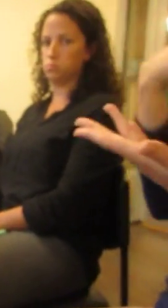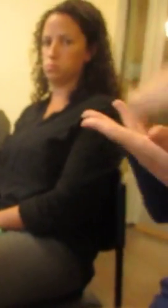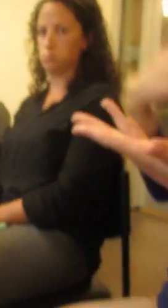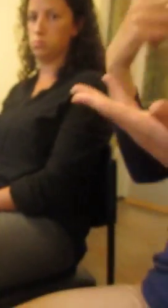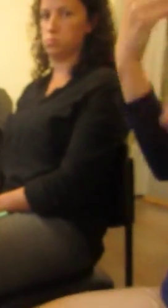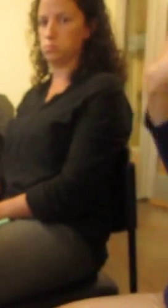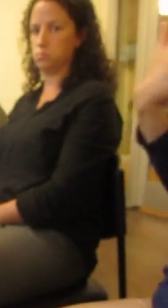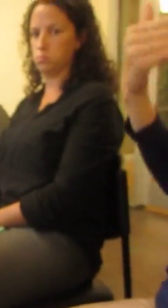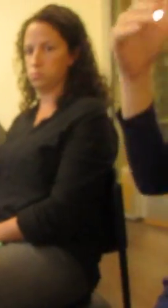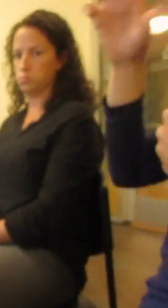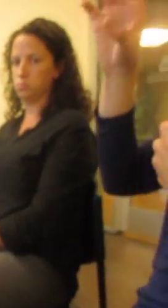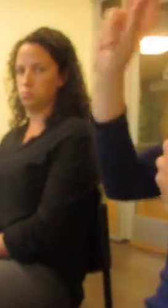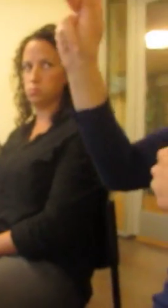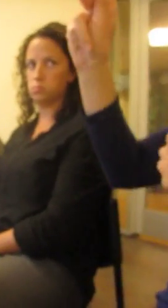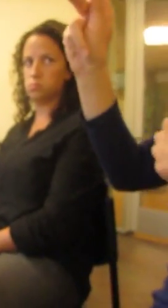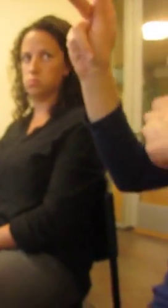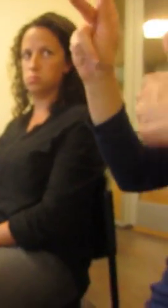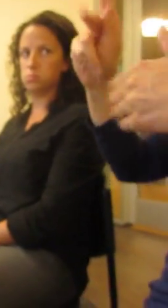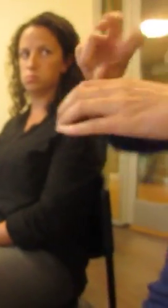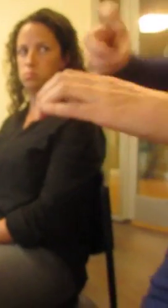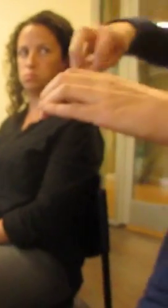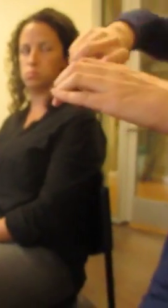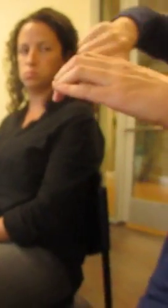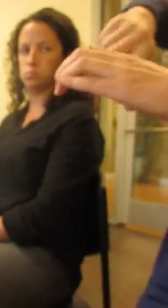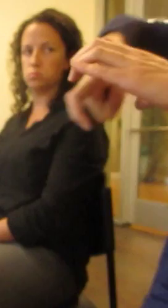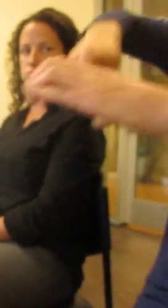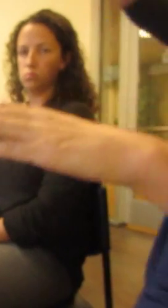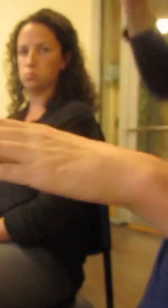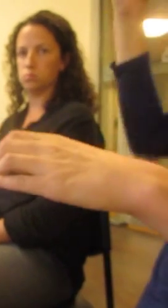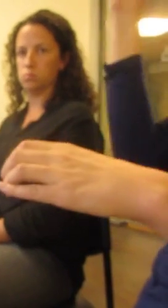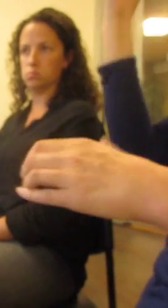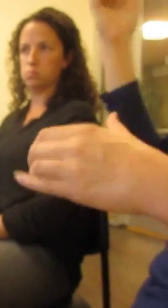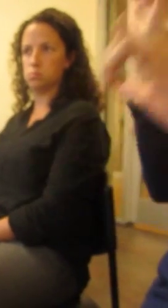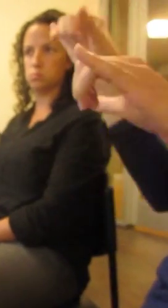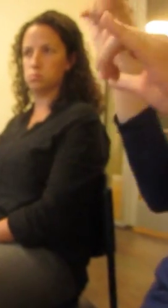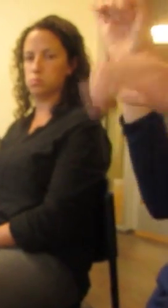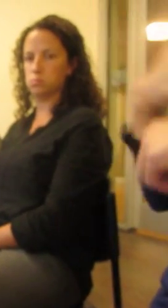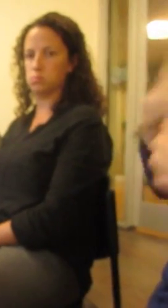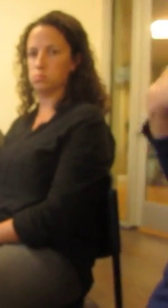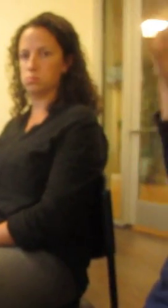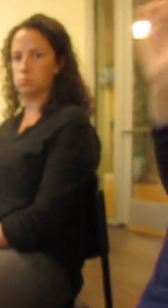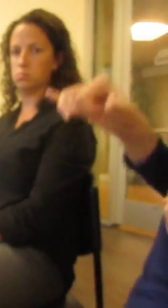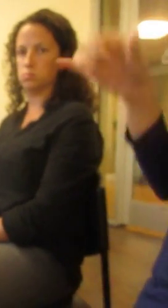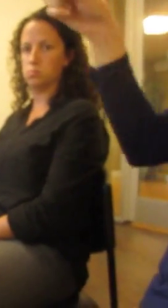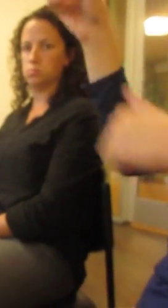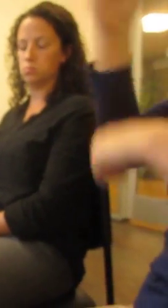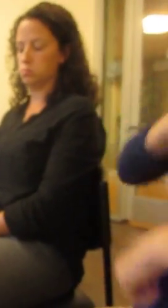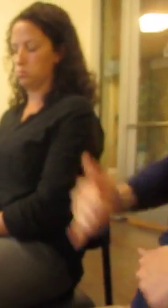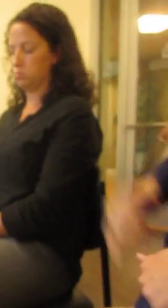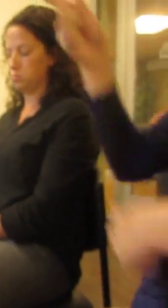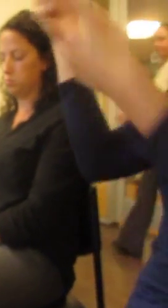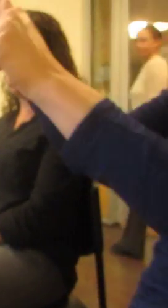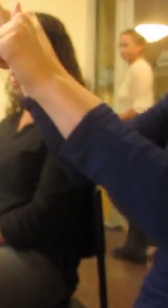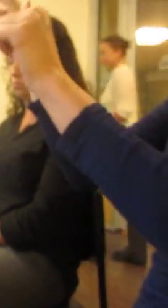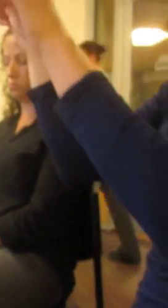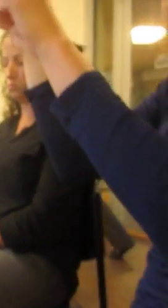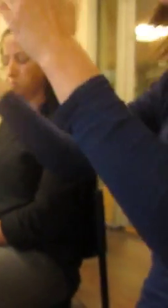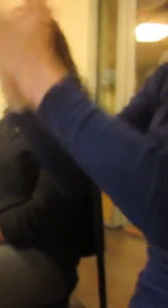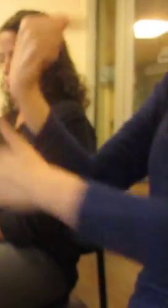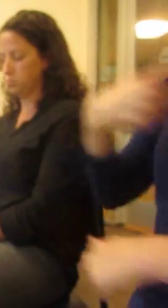that's corkscrew-gate. So I'm kind of looking at it like the mayor just tried to have me killed for asking him to resign for